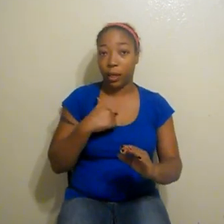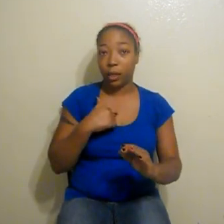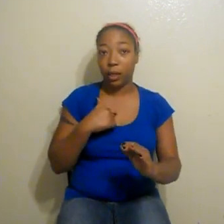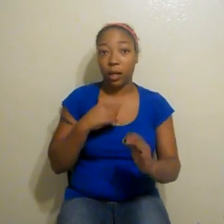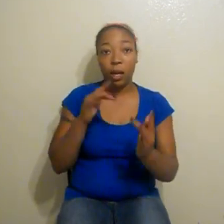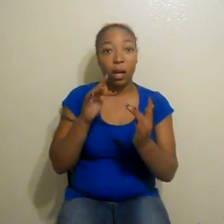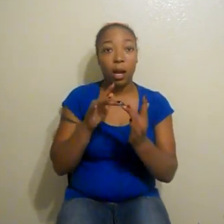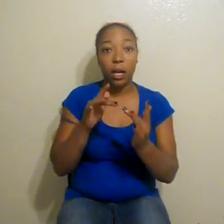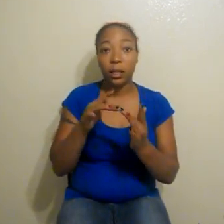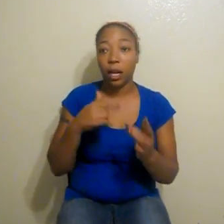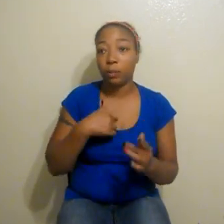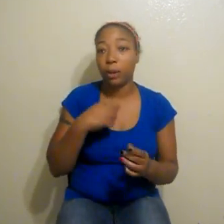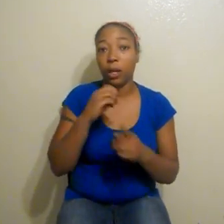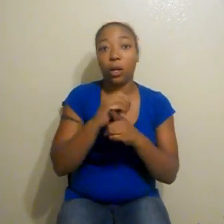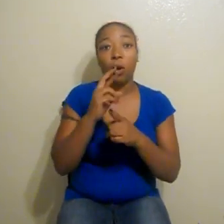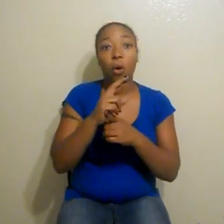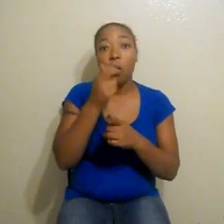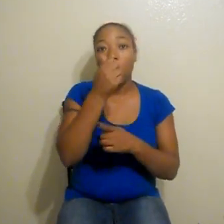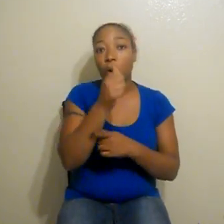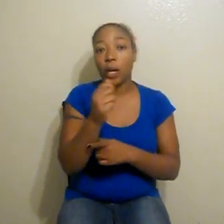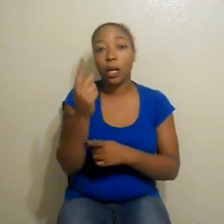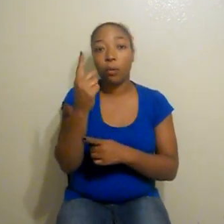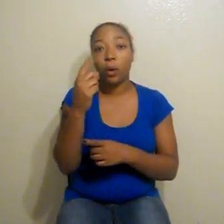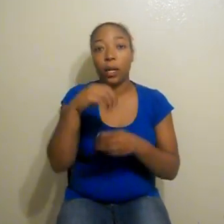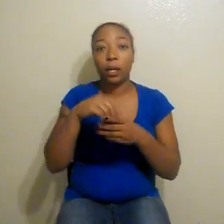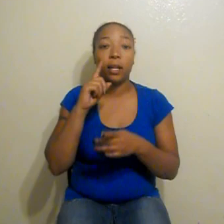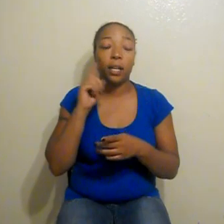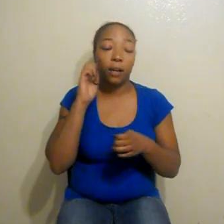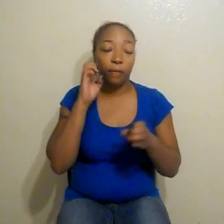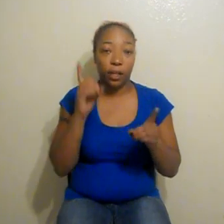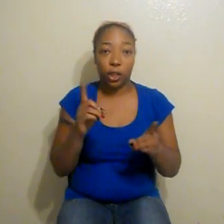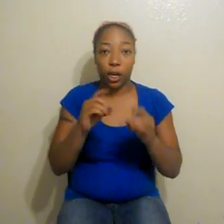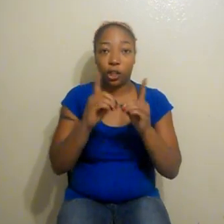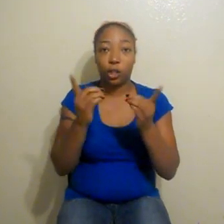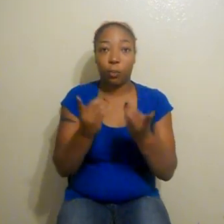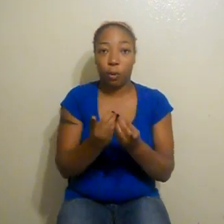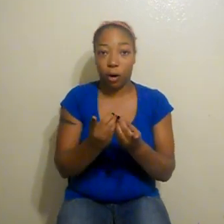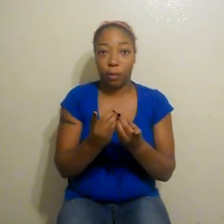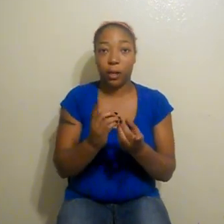me, contact me, or anyone in the deaf education department.